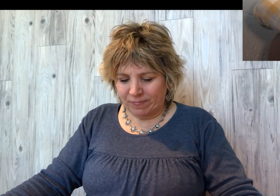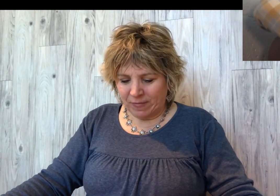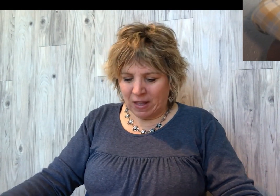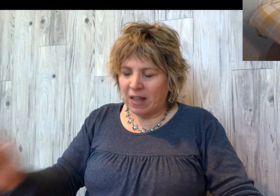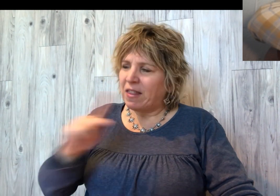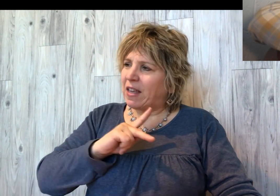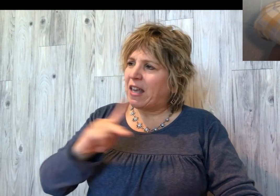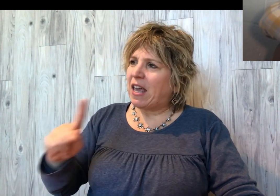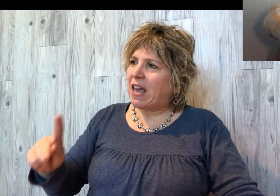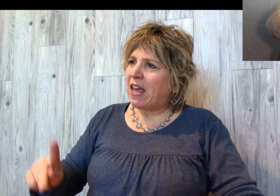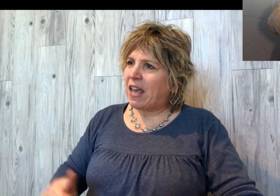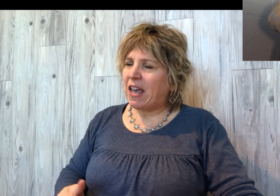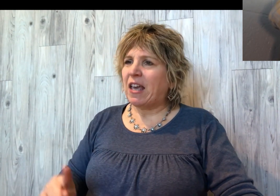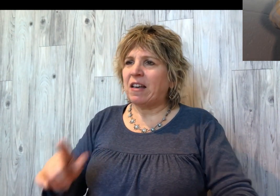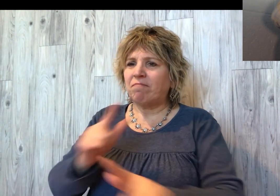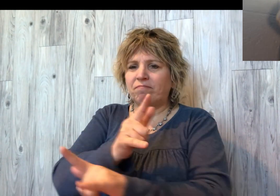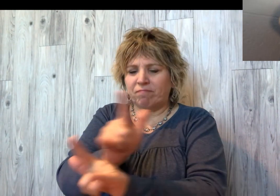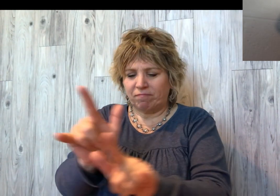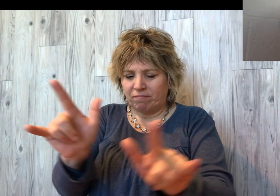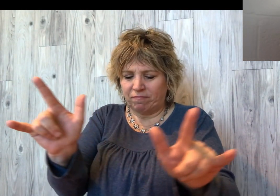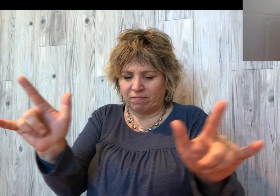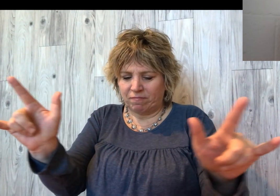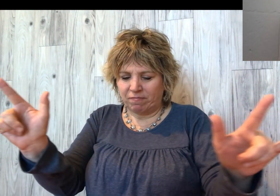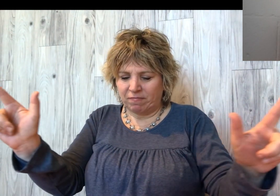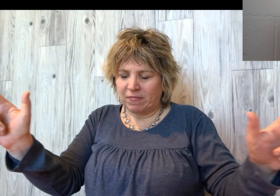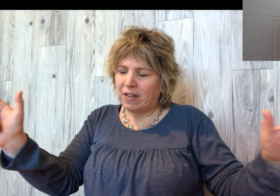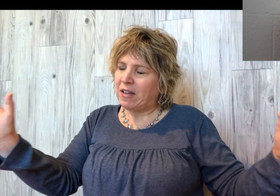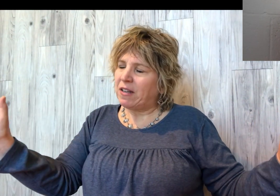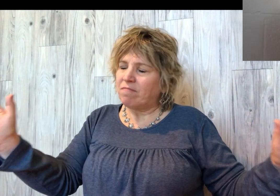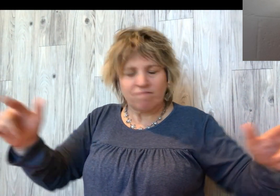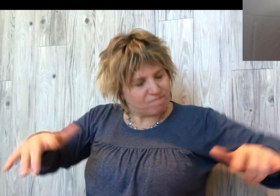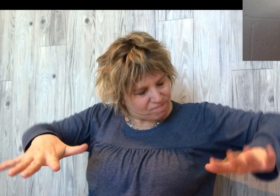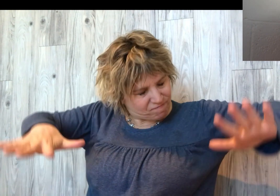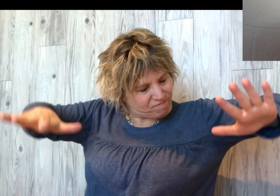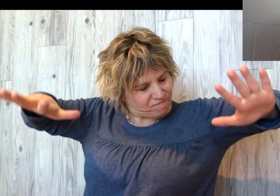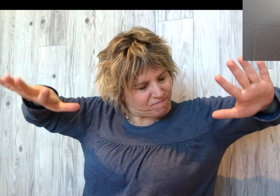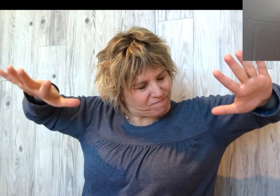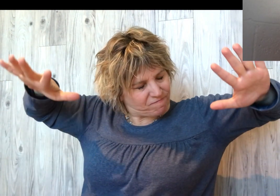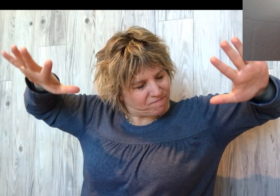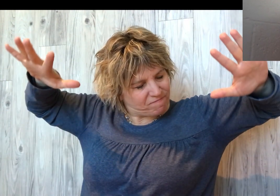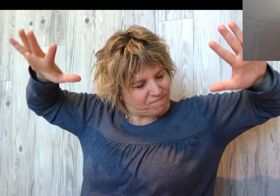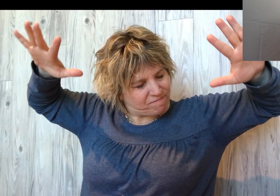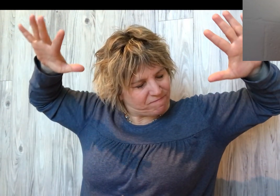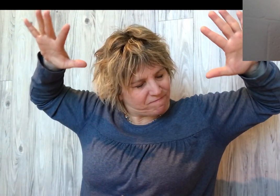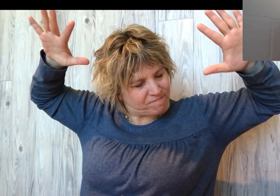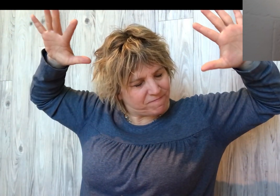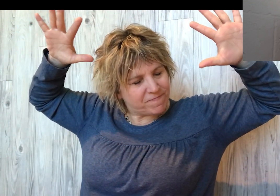The King of love had given up his life.